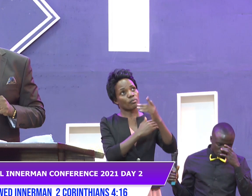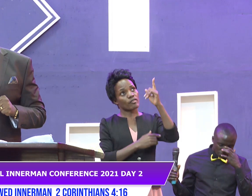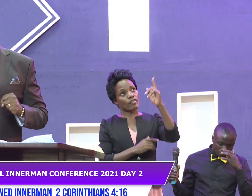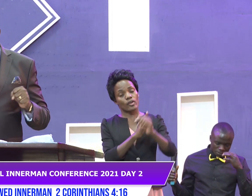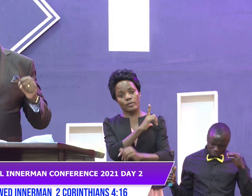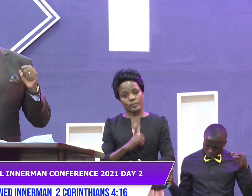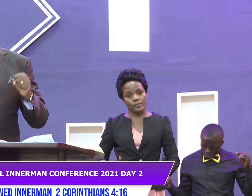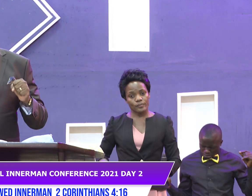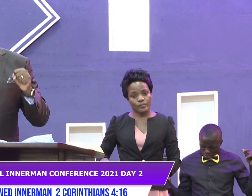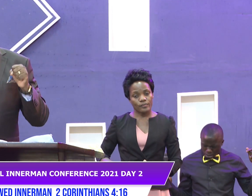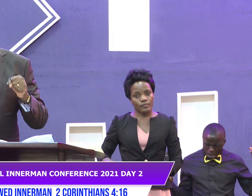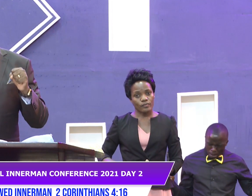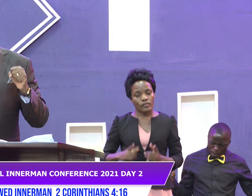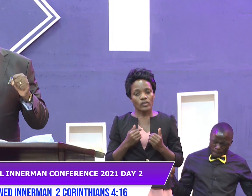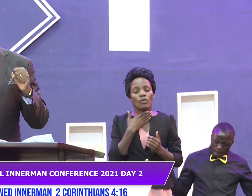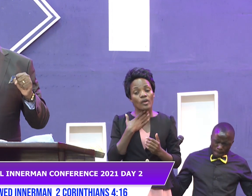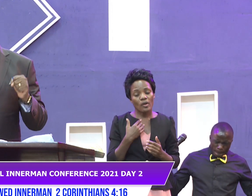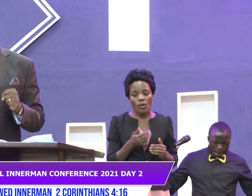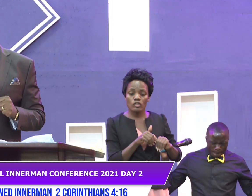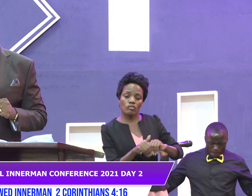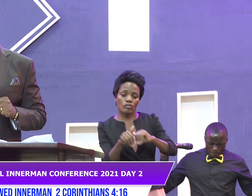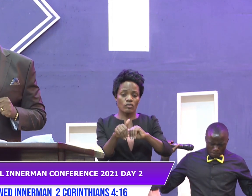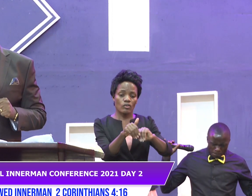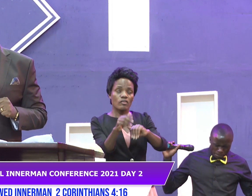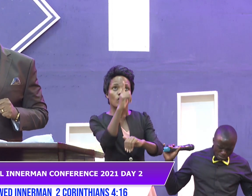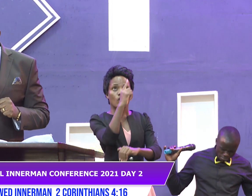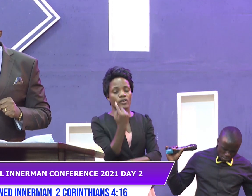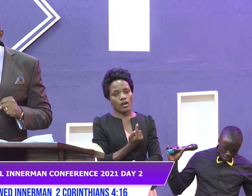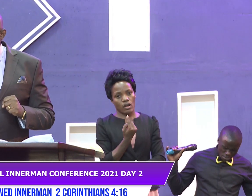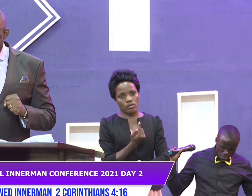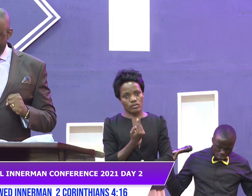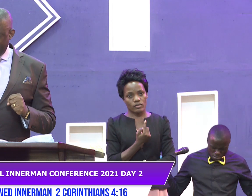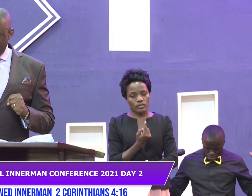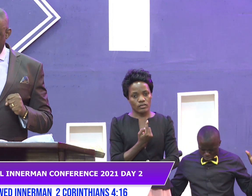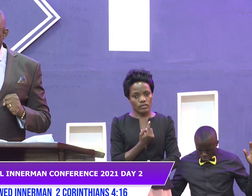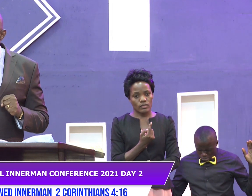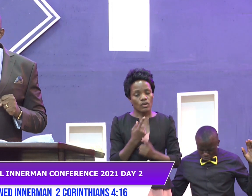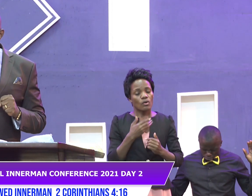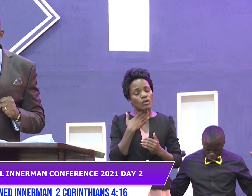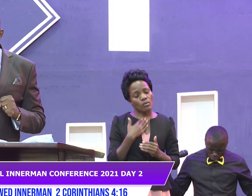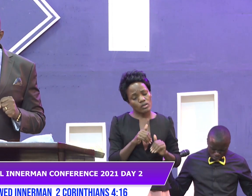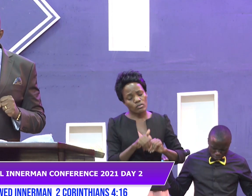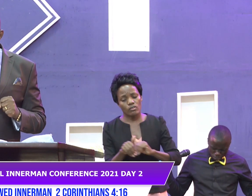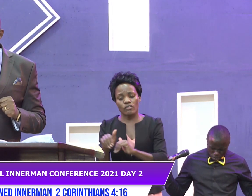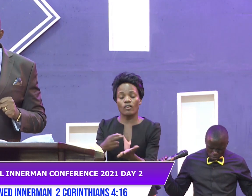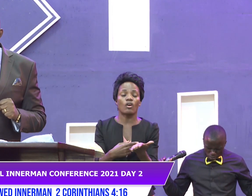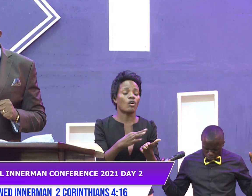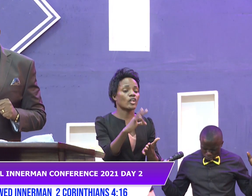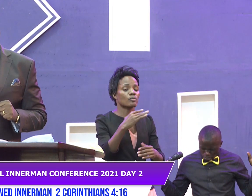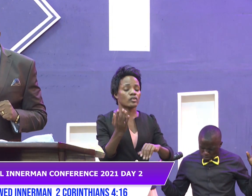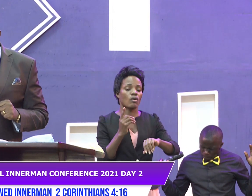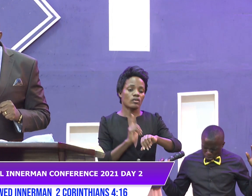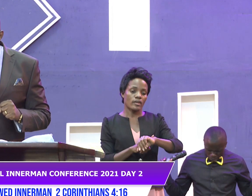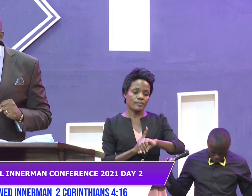2022 before you. We want to go where you want us to go. We want